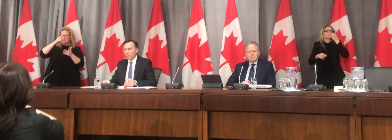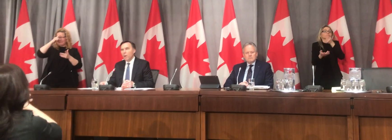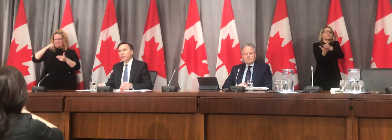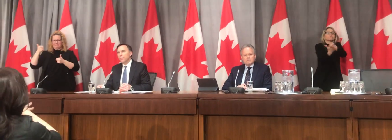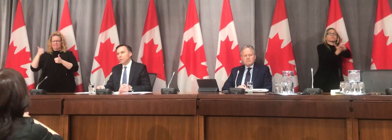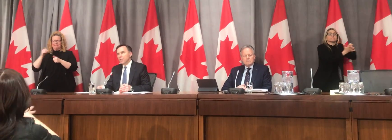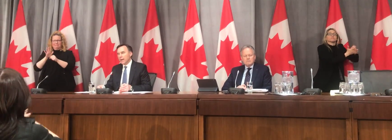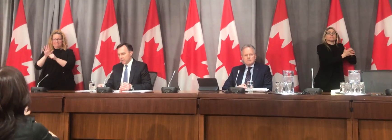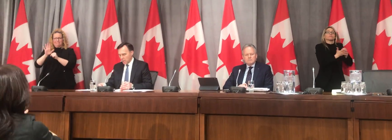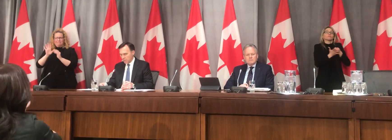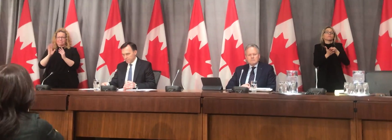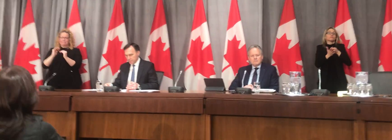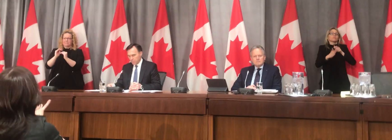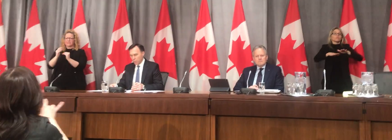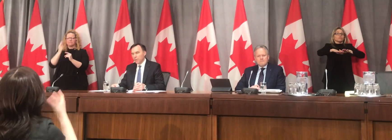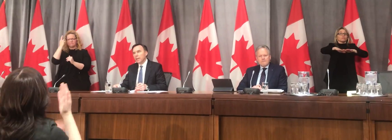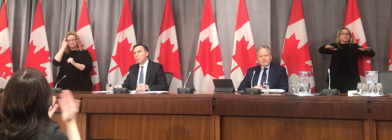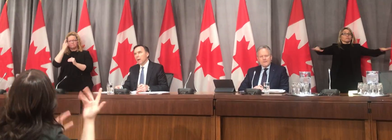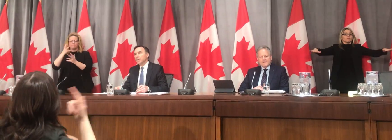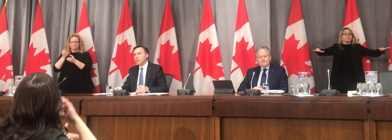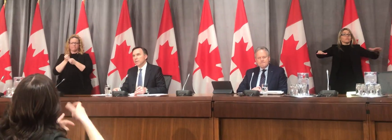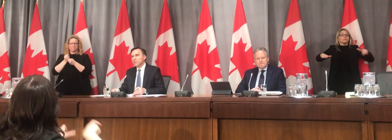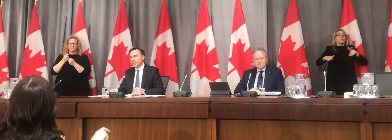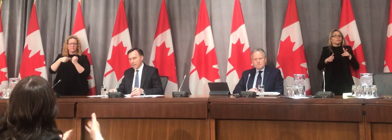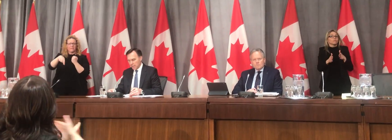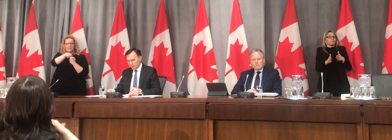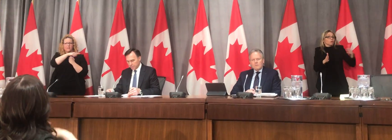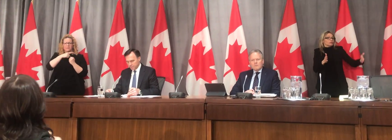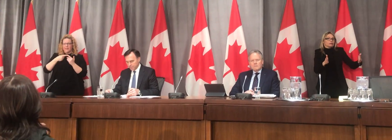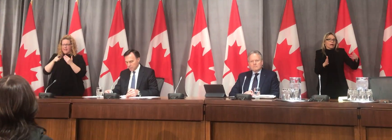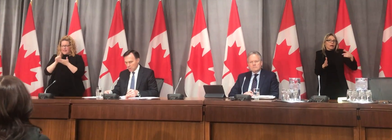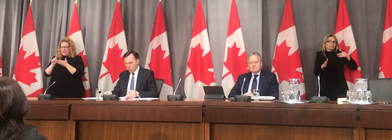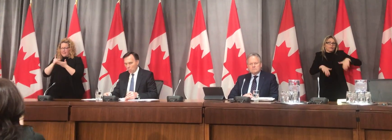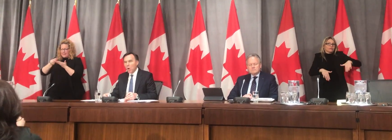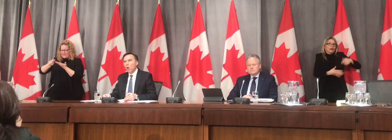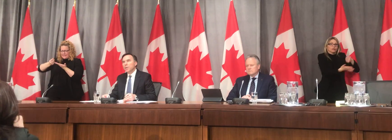who might be waiting for a check to come before they can buy the things that they need.